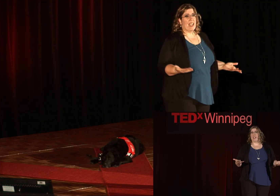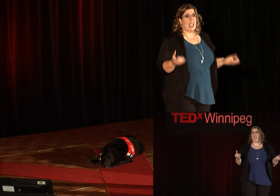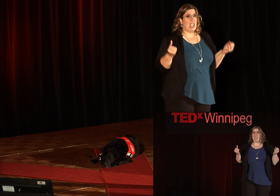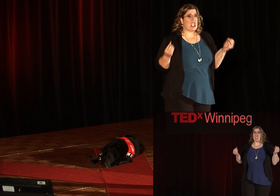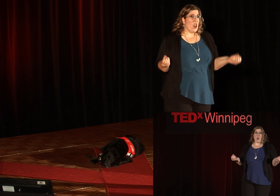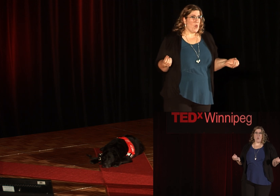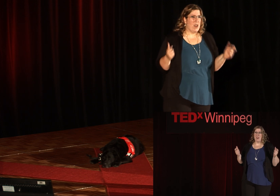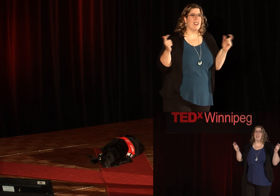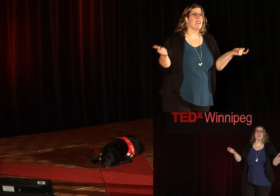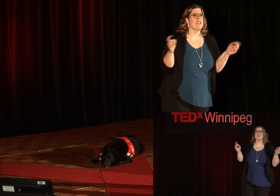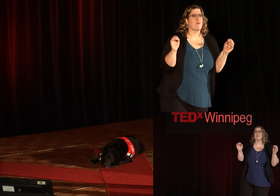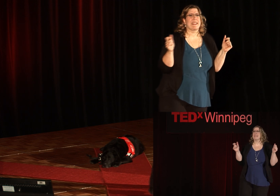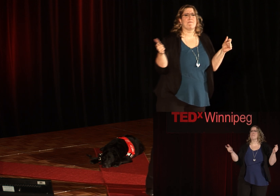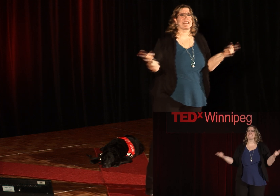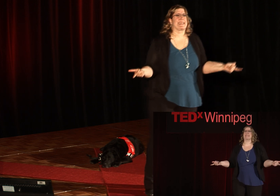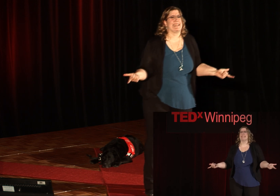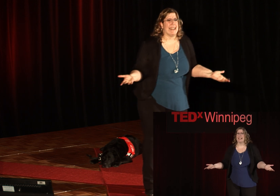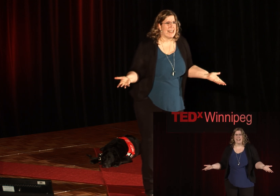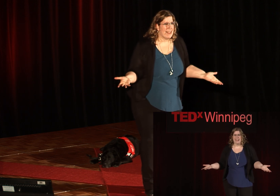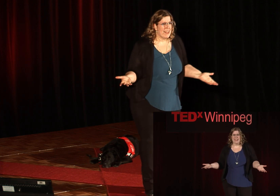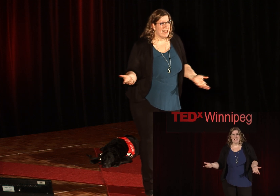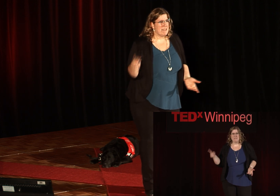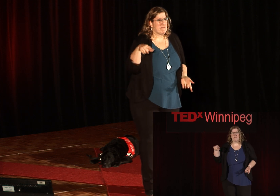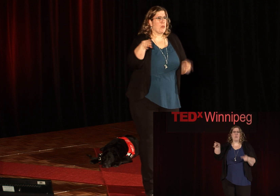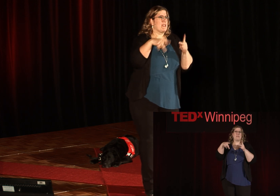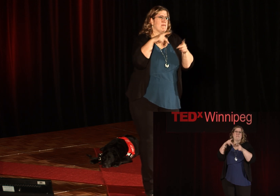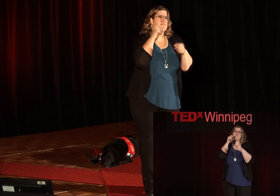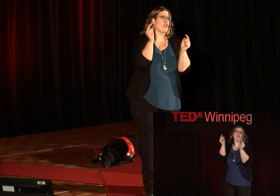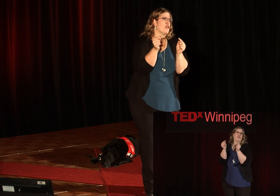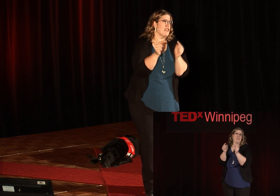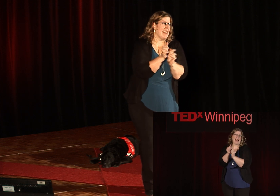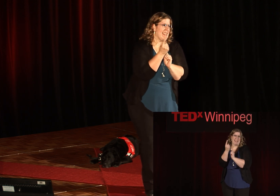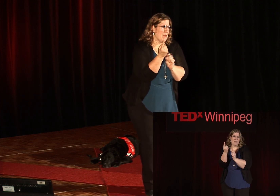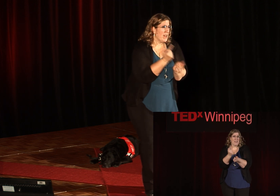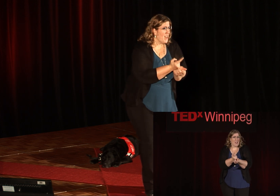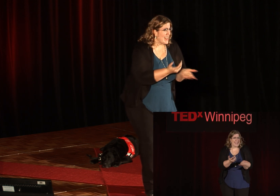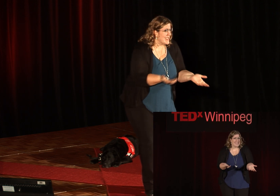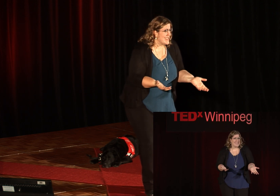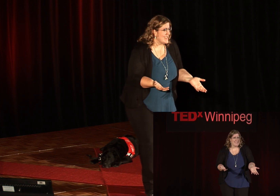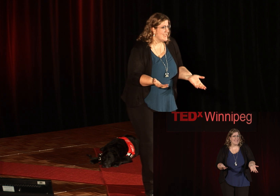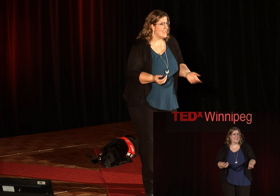So, what's the big deal? These people, they're not hurting anyone, right?